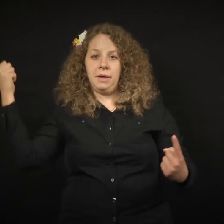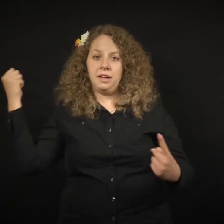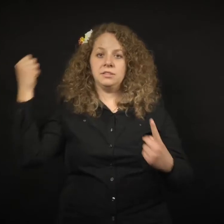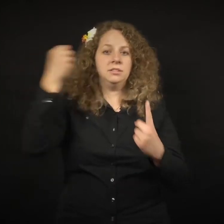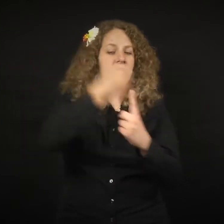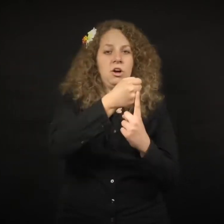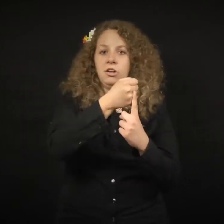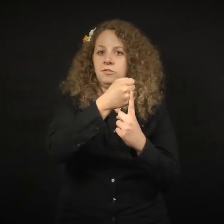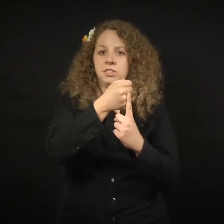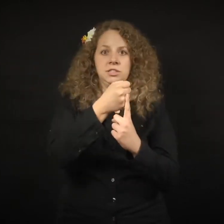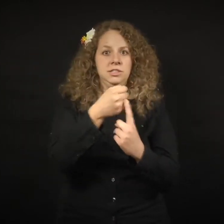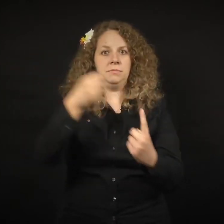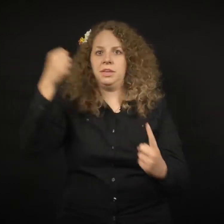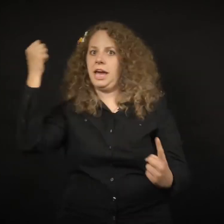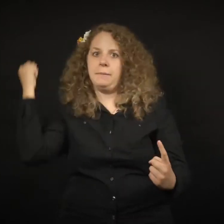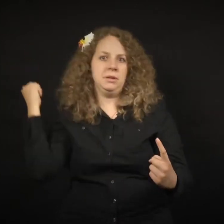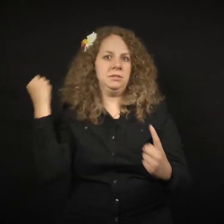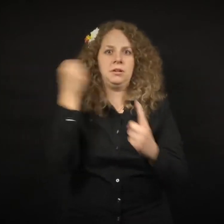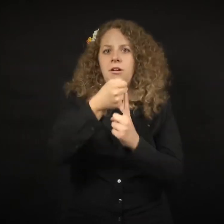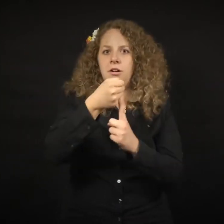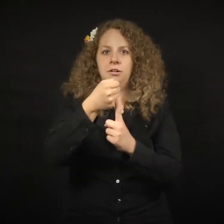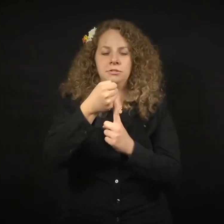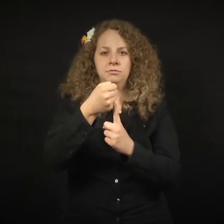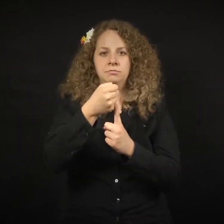Impact, like all of a sudden something happened, oh.